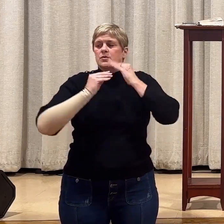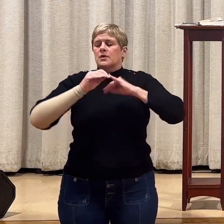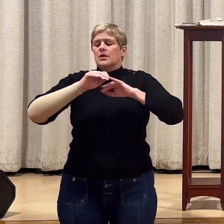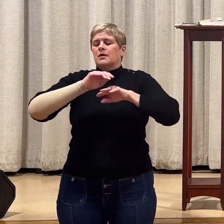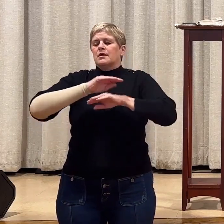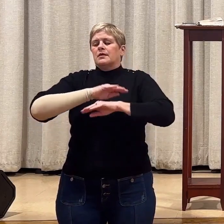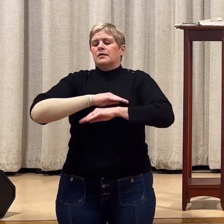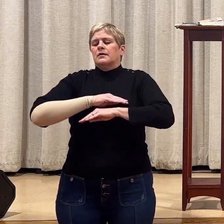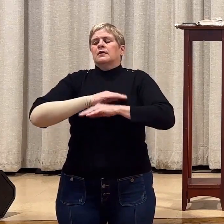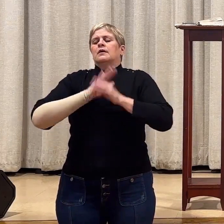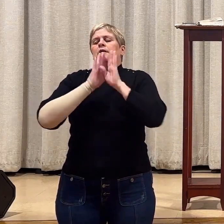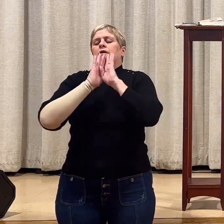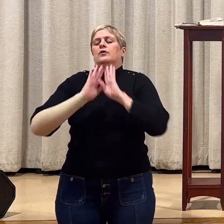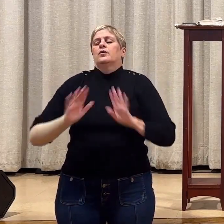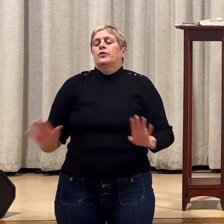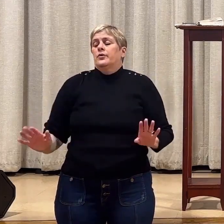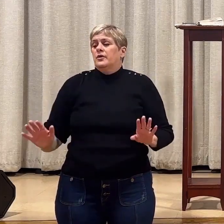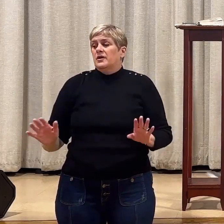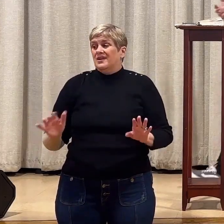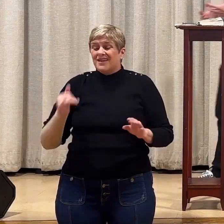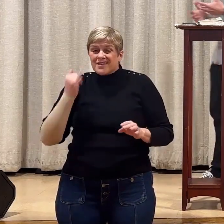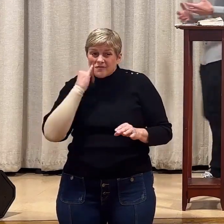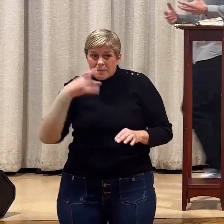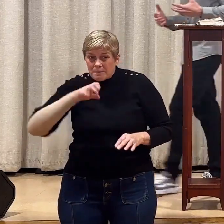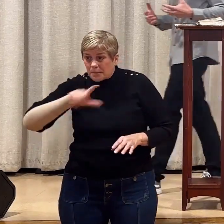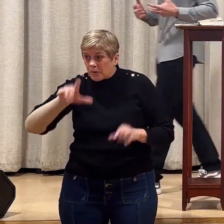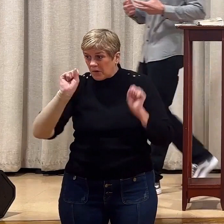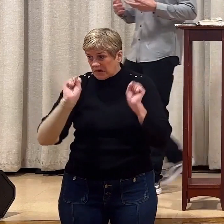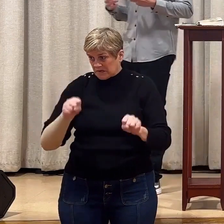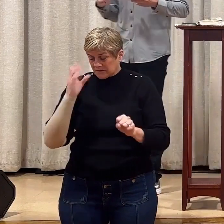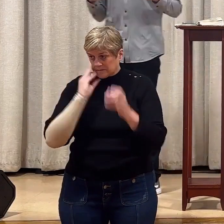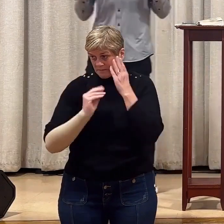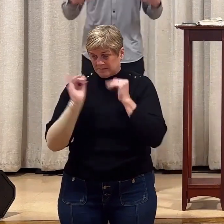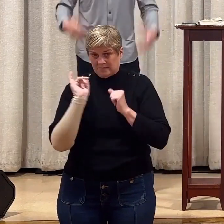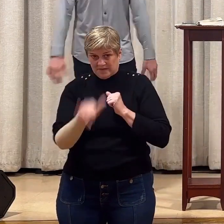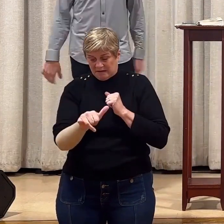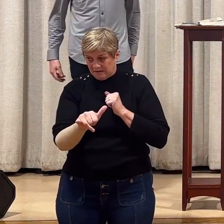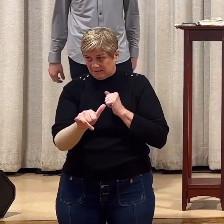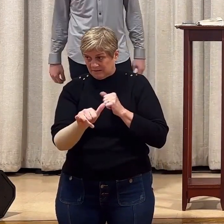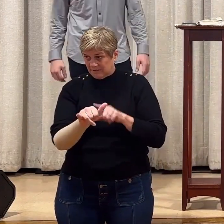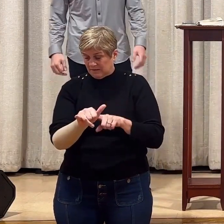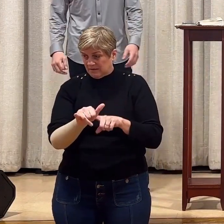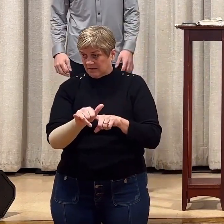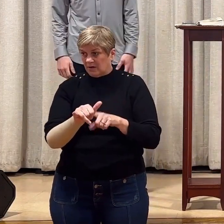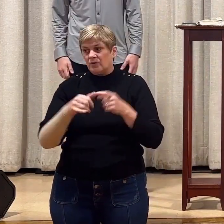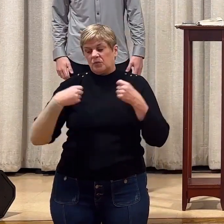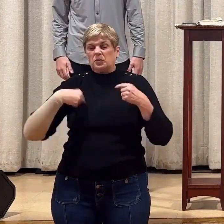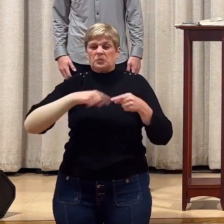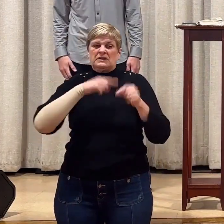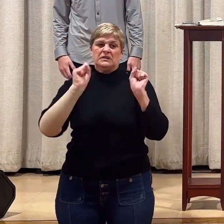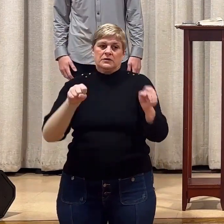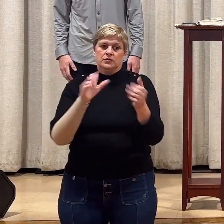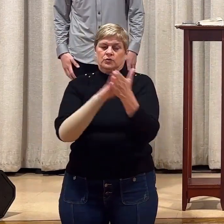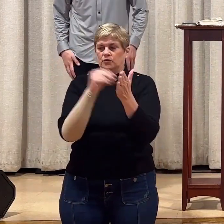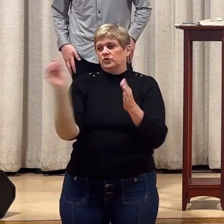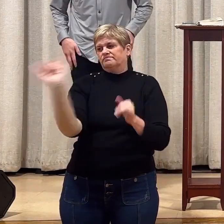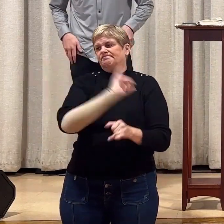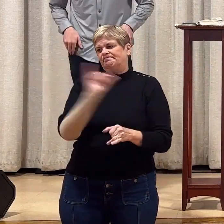And so, if Paul could be content in Christ, we can learn that too.